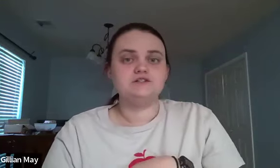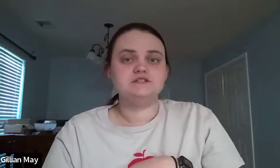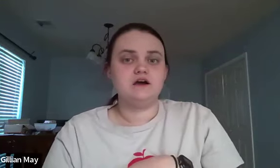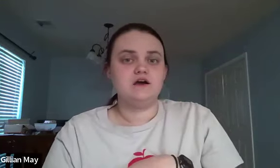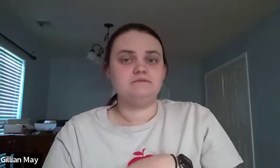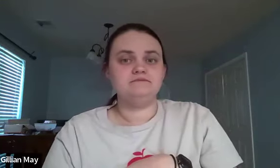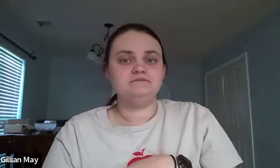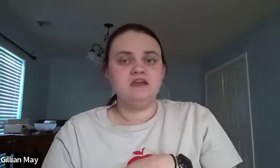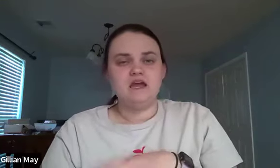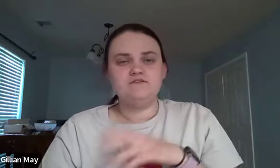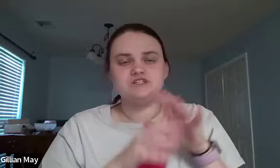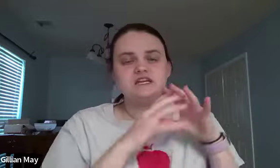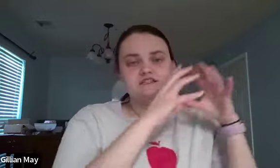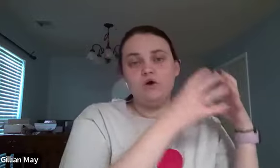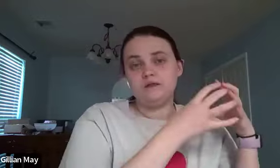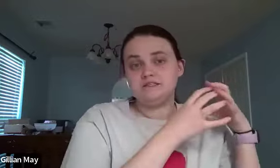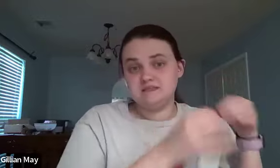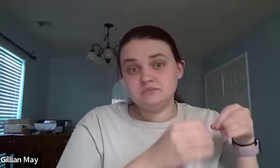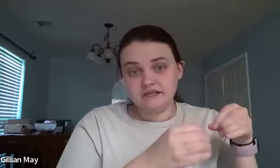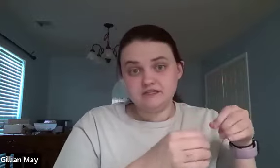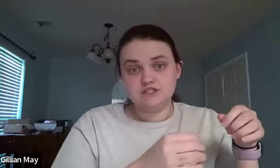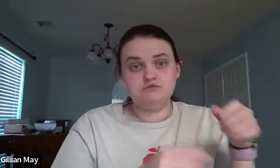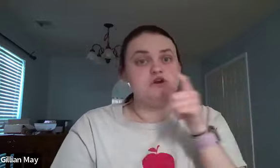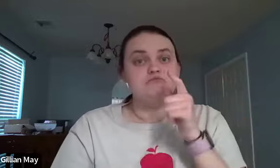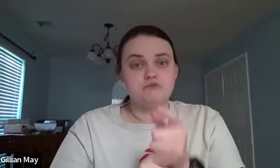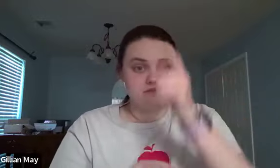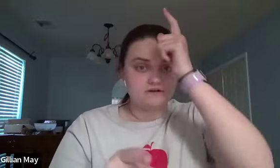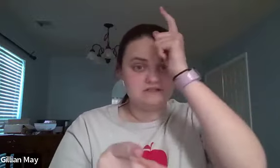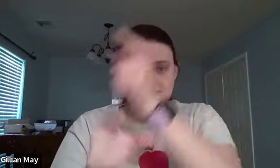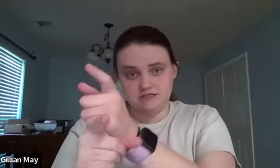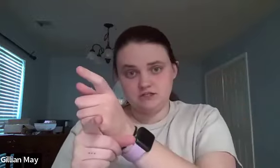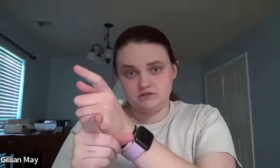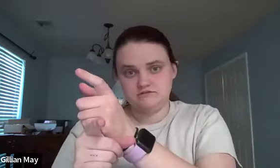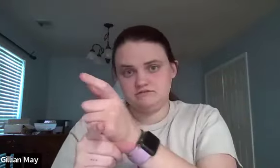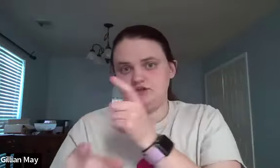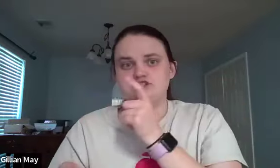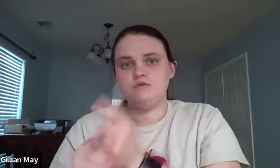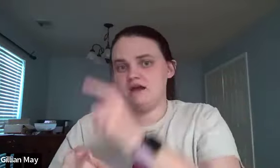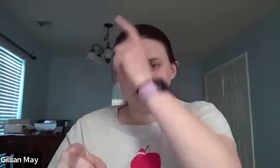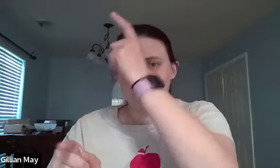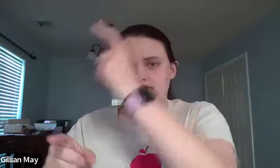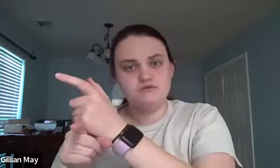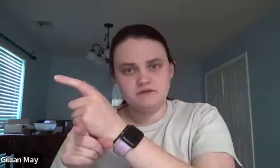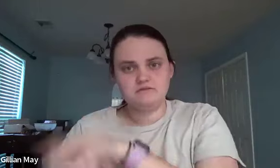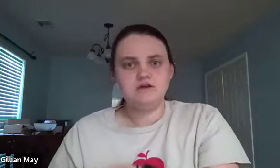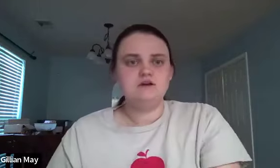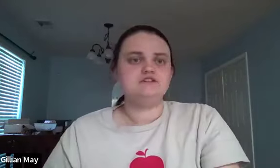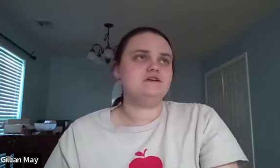sisters. If you're saying as a whole, like siblings, you would go brother, sister. You would just go back, like have both of them. So like if you're